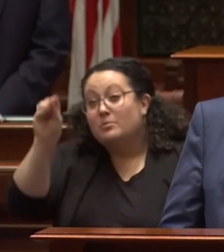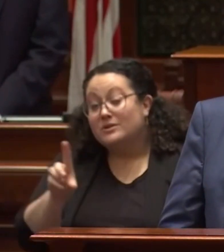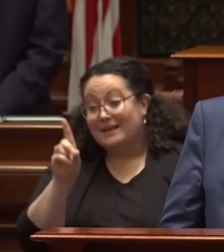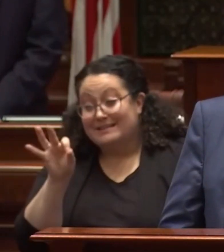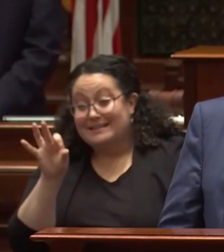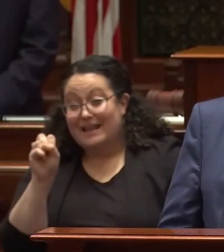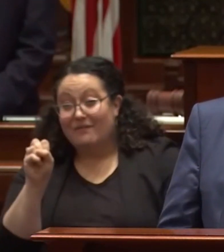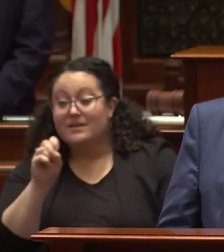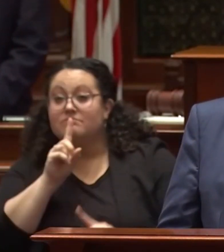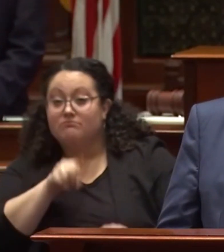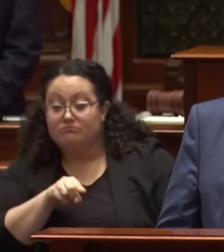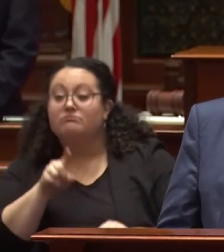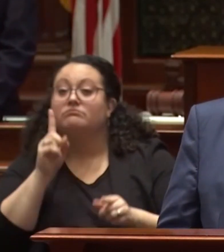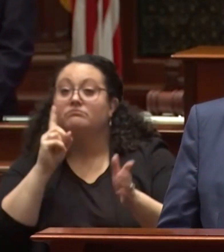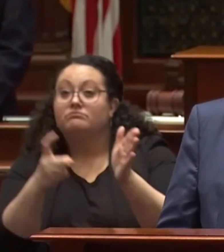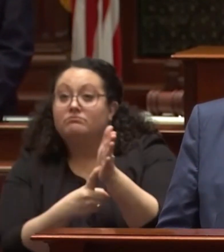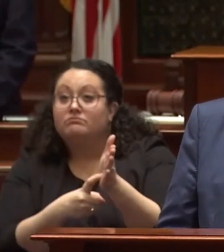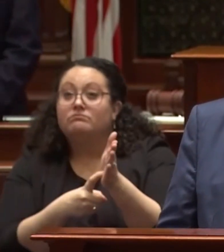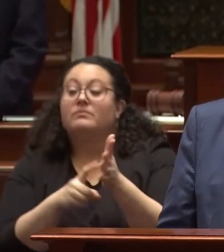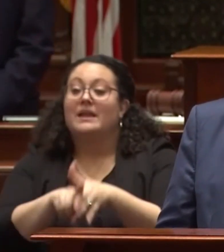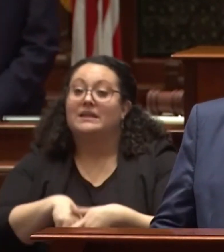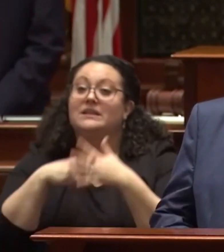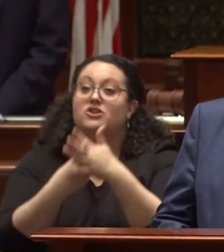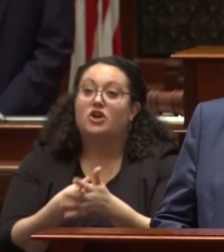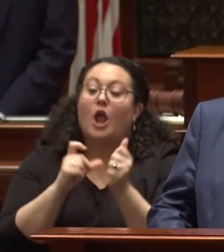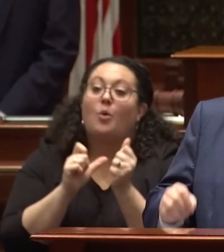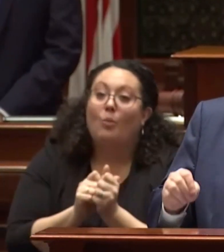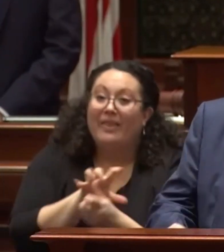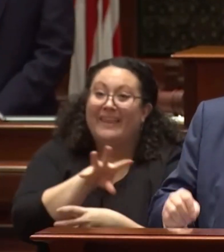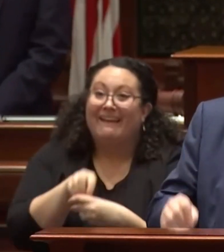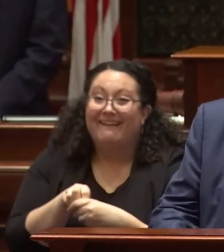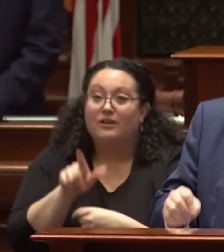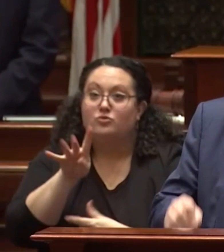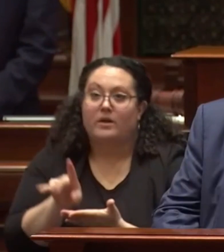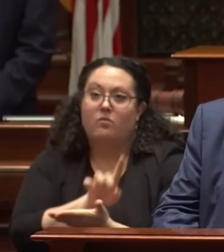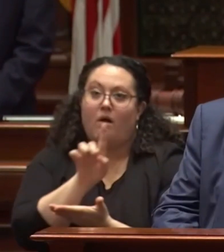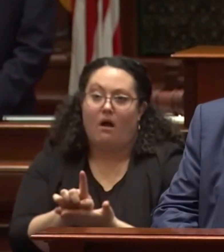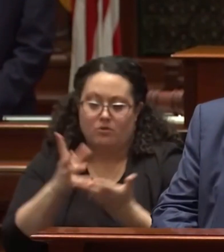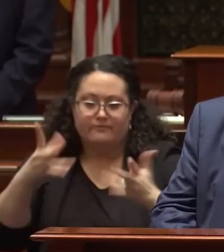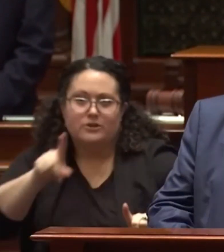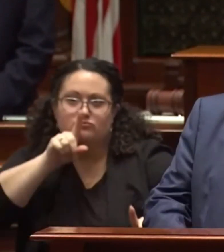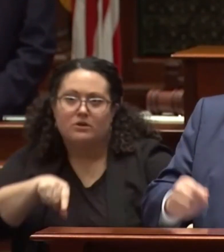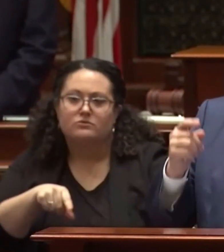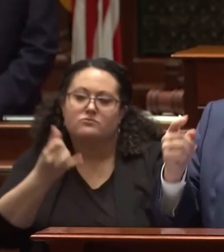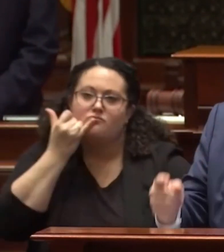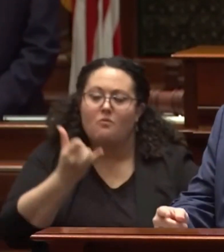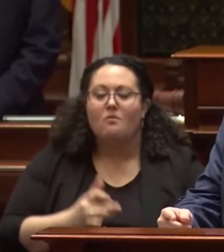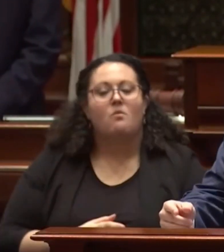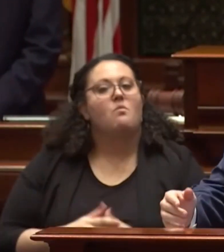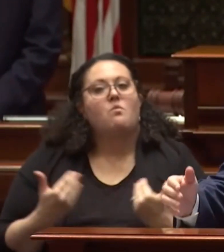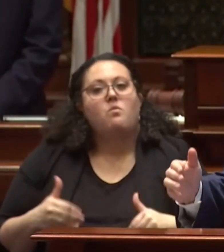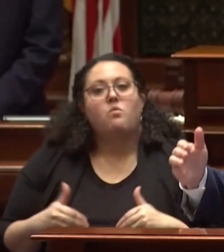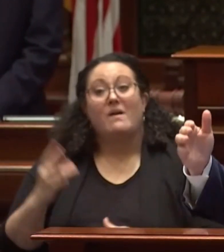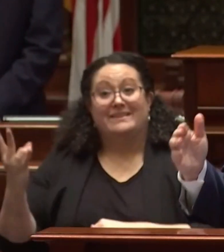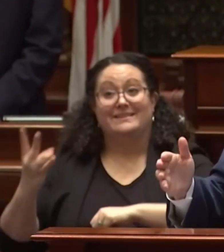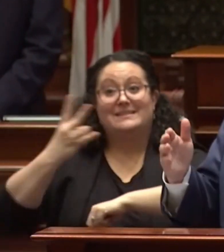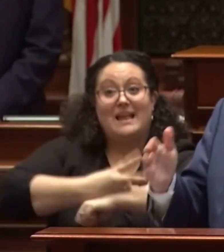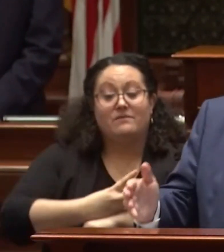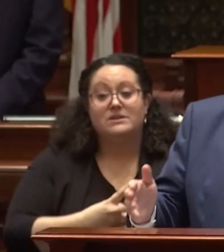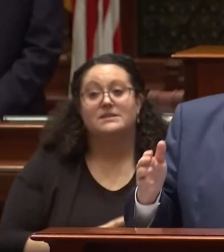99.7% were indicated and initiated within 24 hours. And within 7